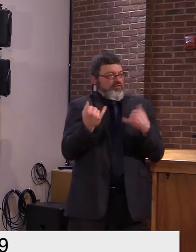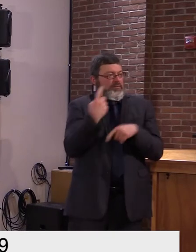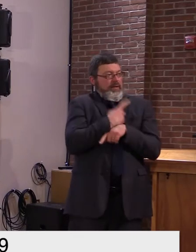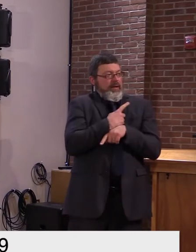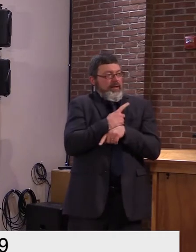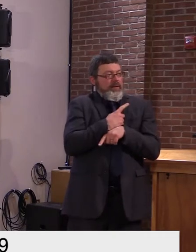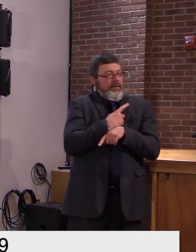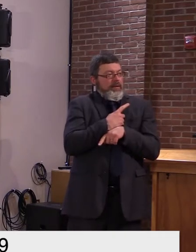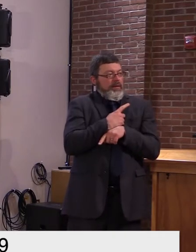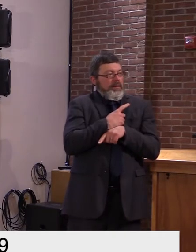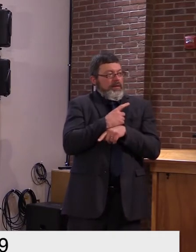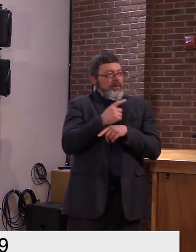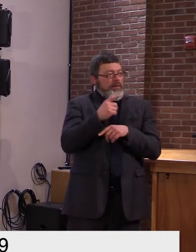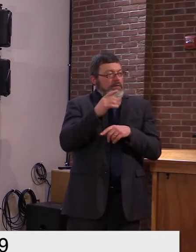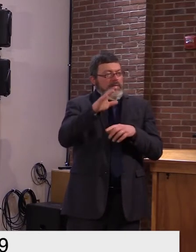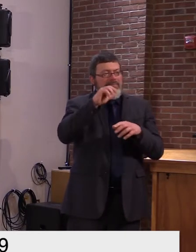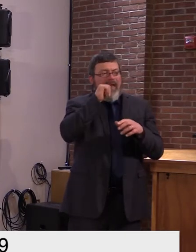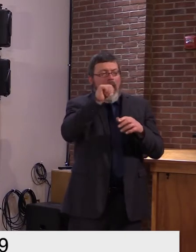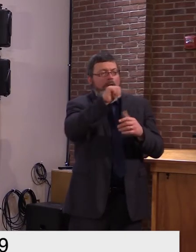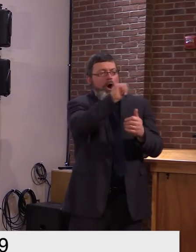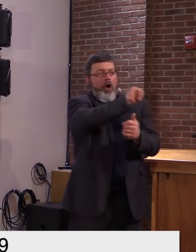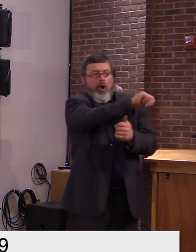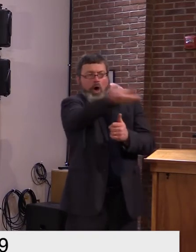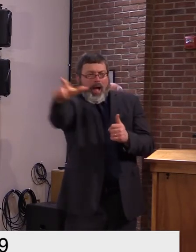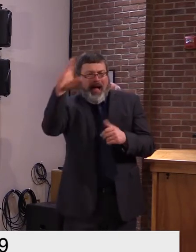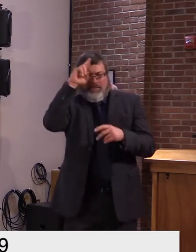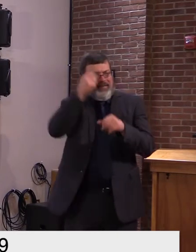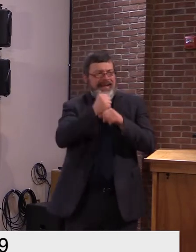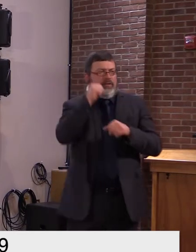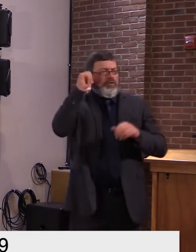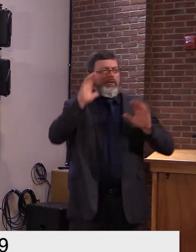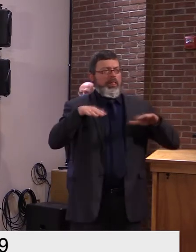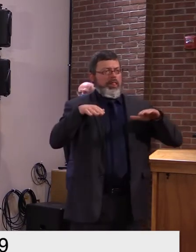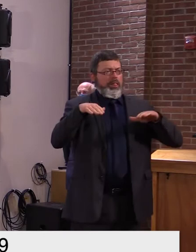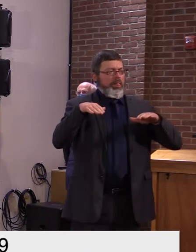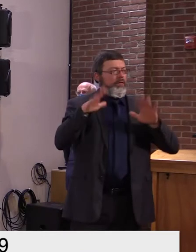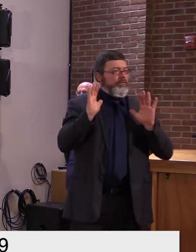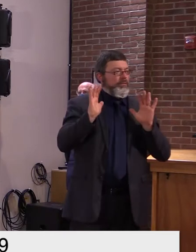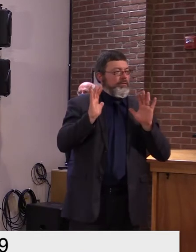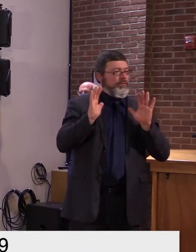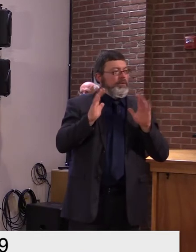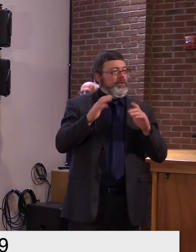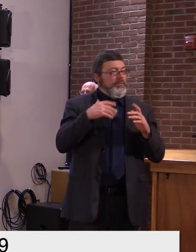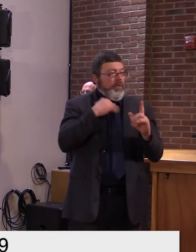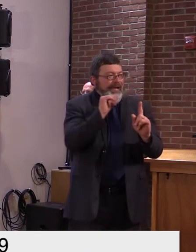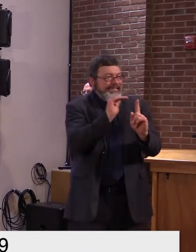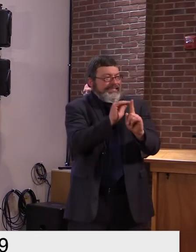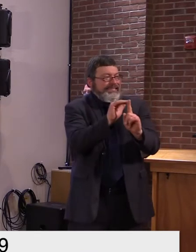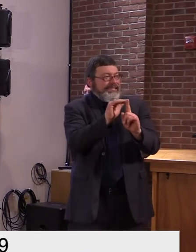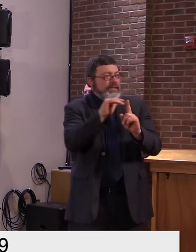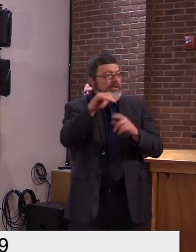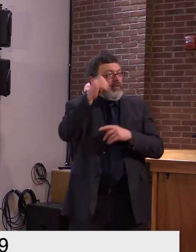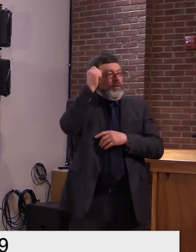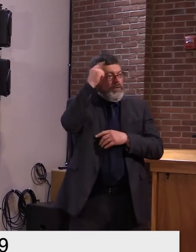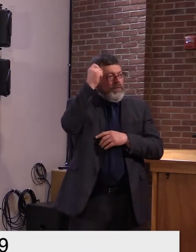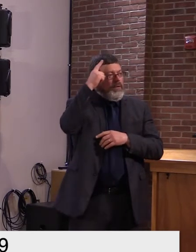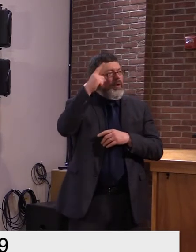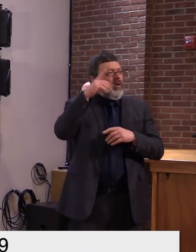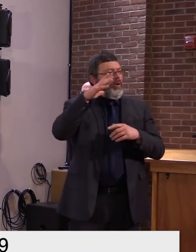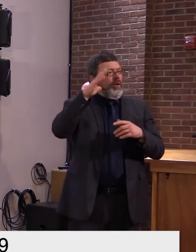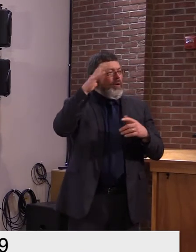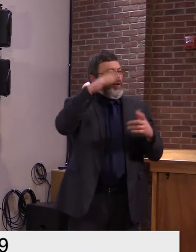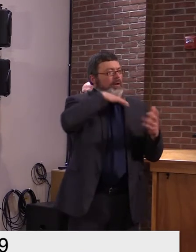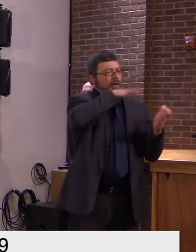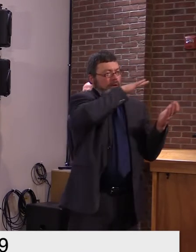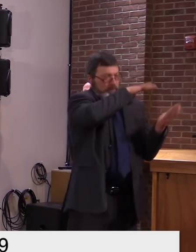will be, you know, just to forewarn everyone, when you have a second, third, or fourth party involved, there could be a bit of a lag